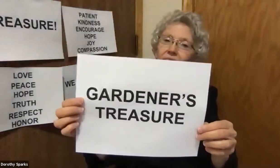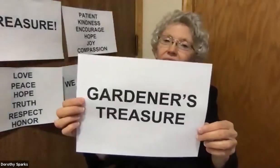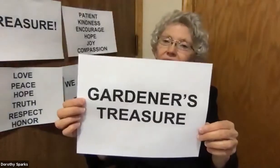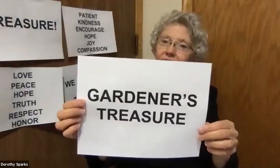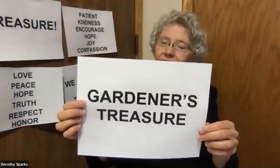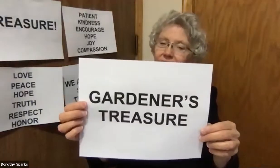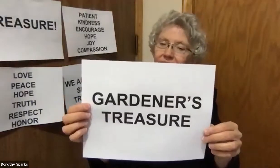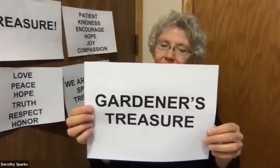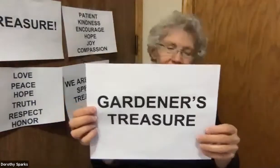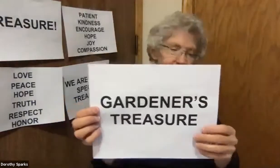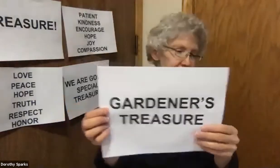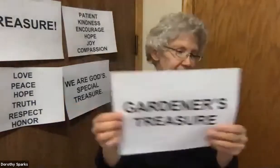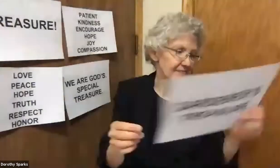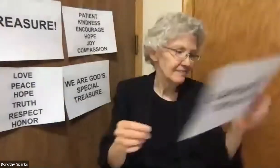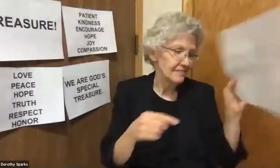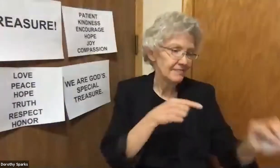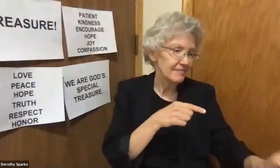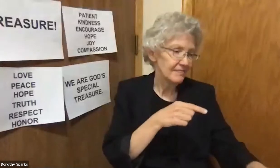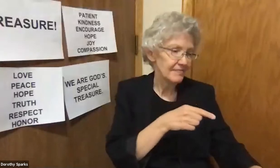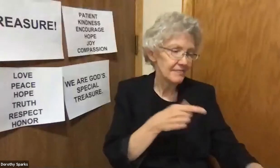So if you think about a gardener,